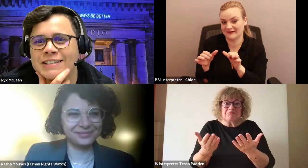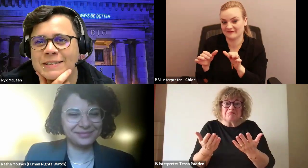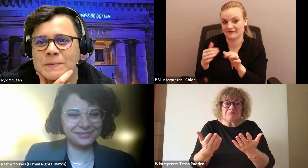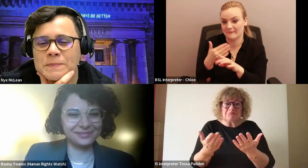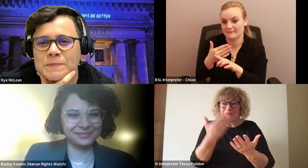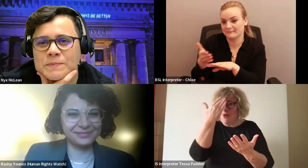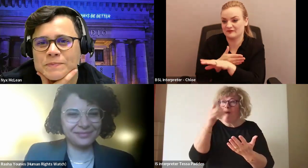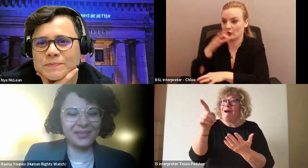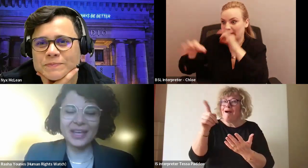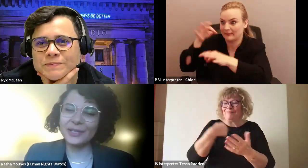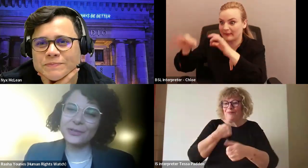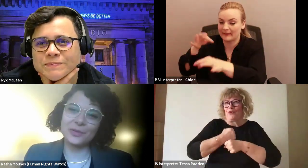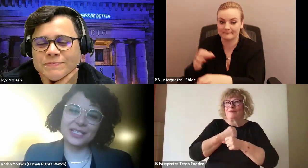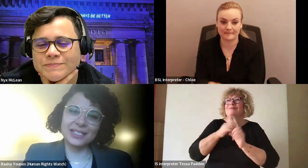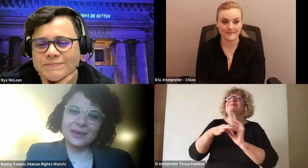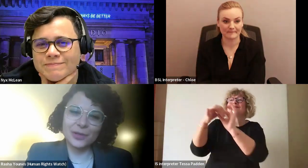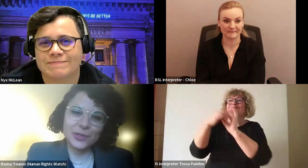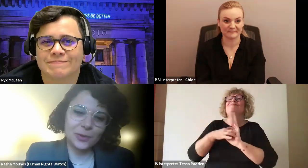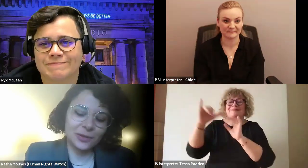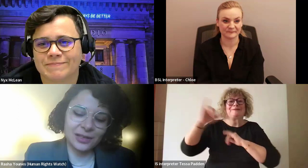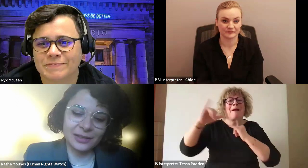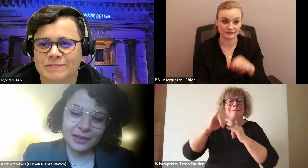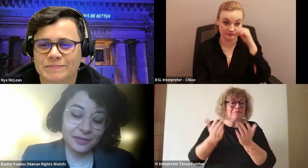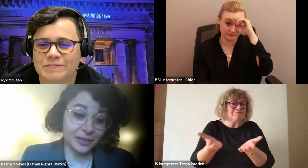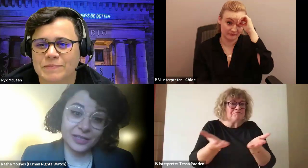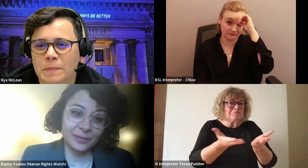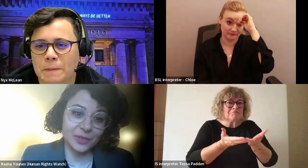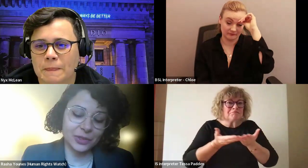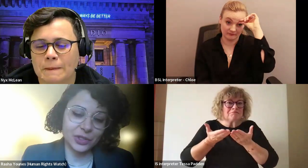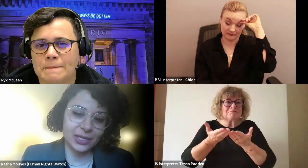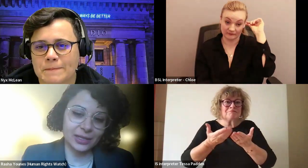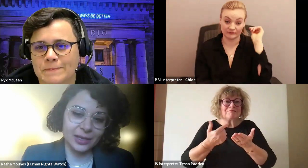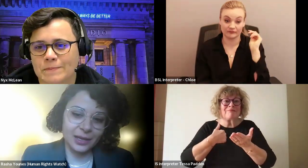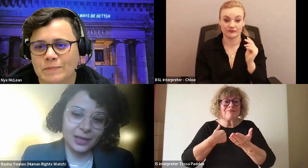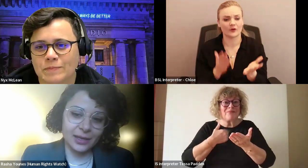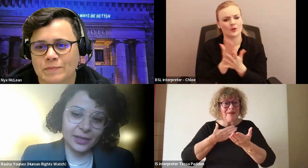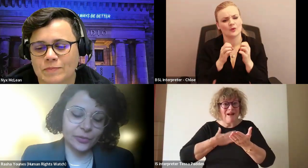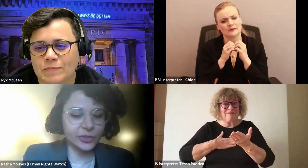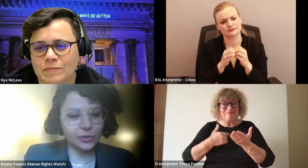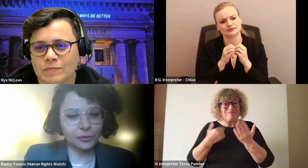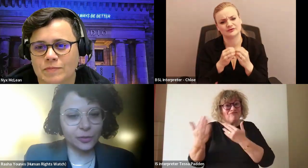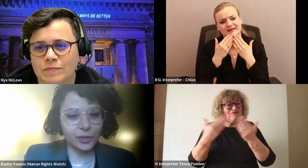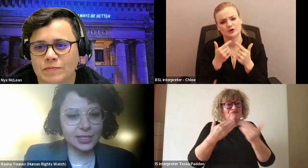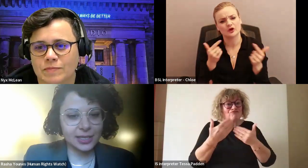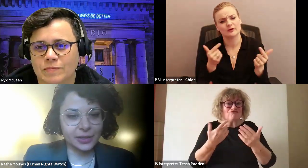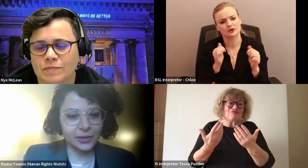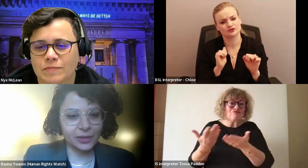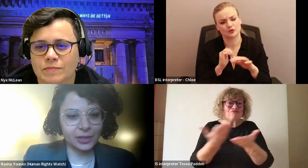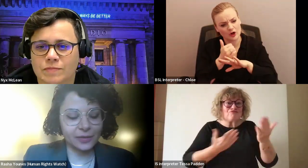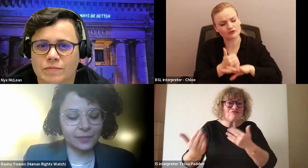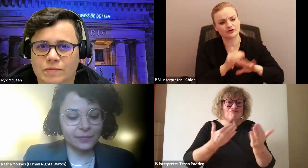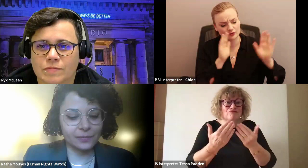much. Thank you so much, Nix. I'm also, I very much appreciate your regional focus